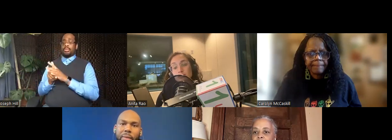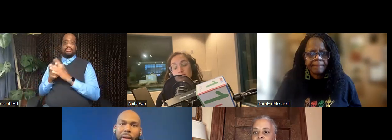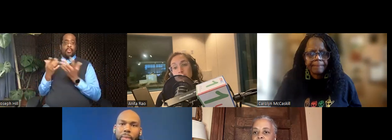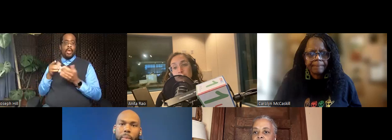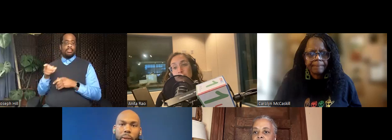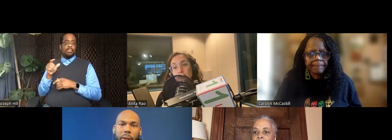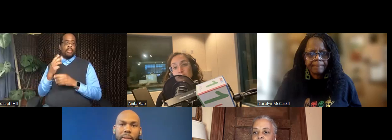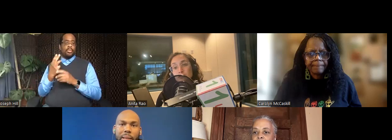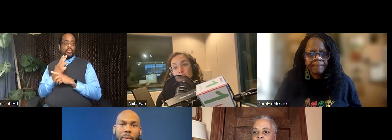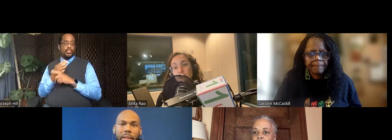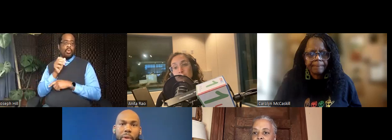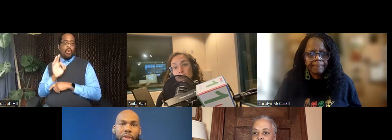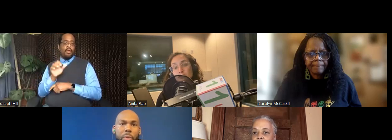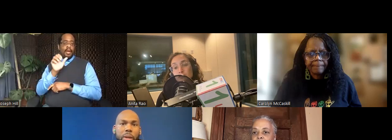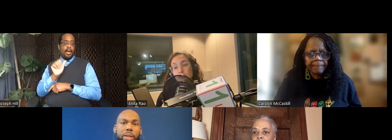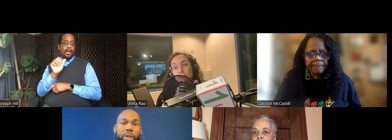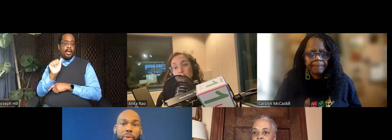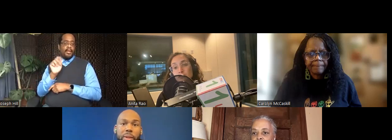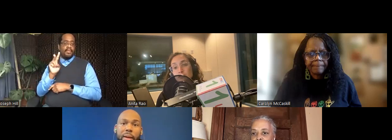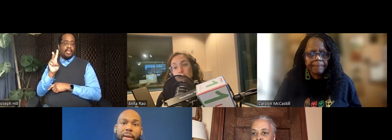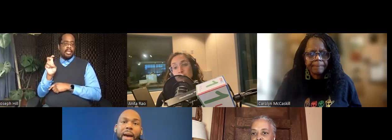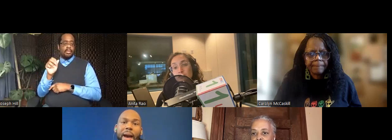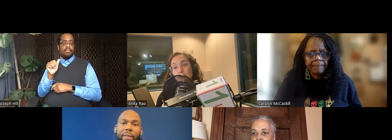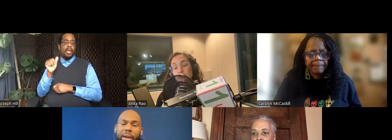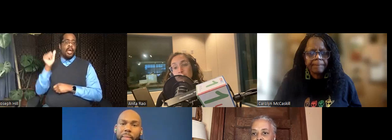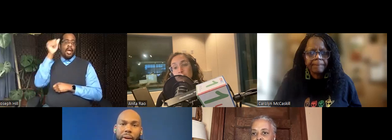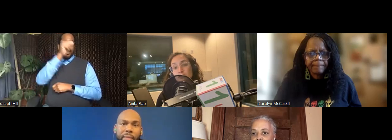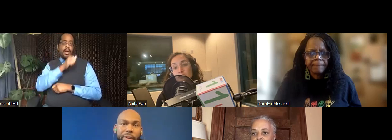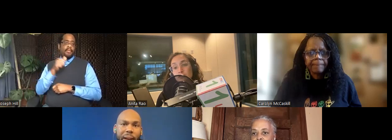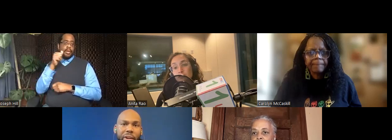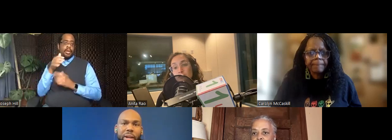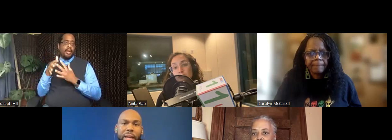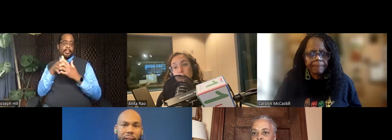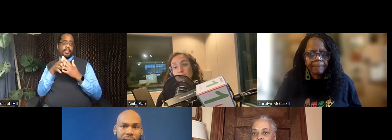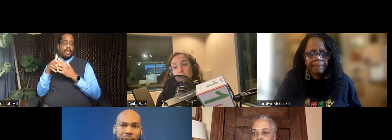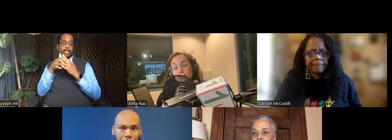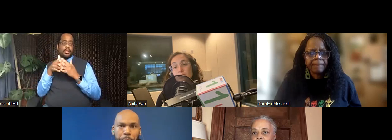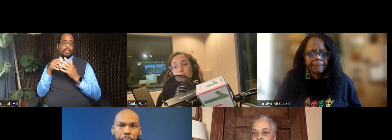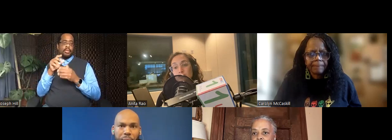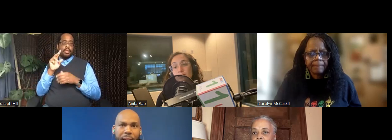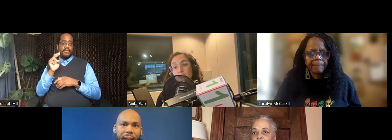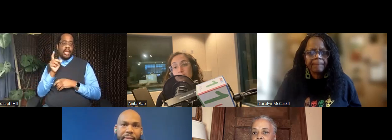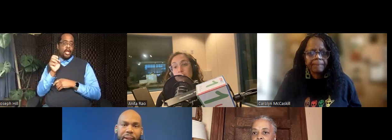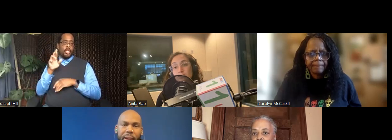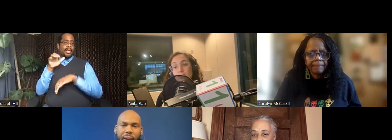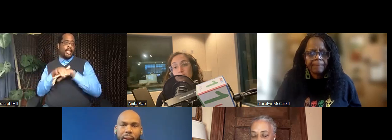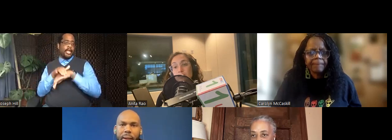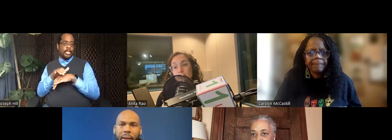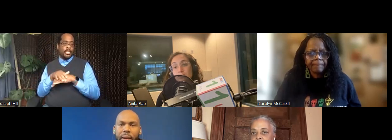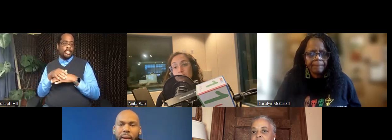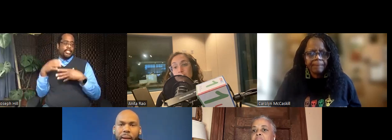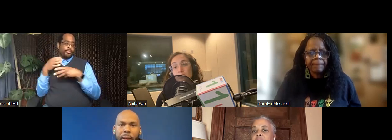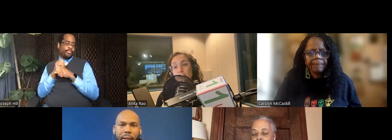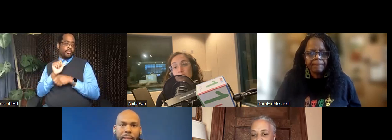of vocabulary that we noticed that was emerging was the use of African American Vernacular English,